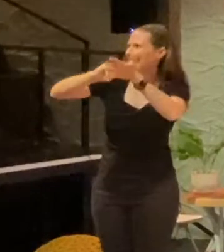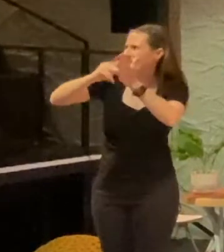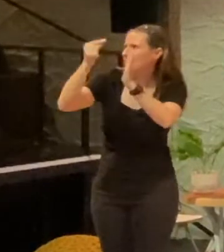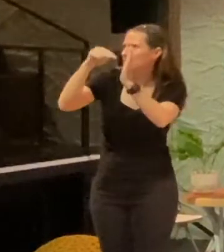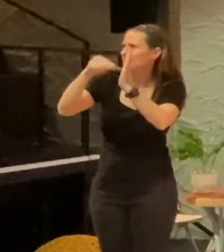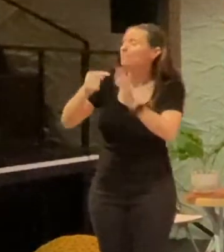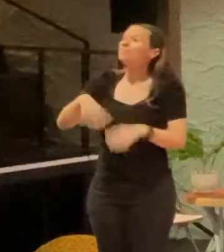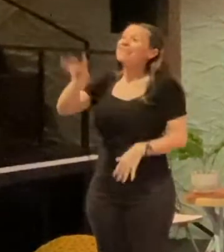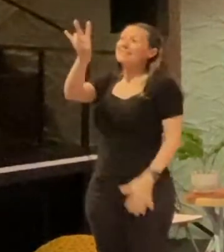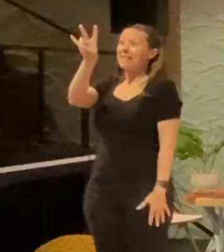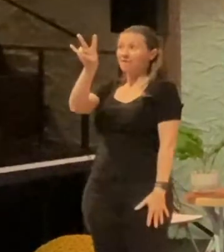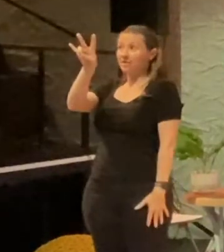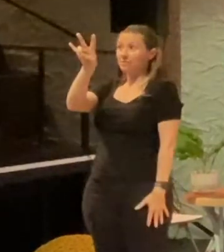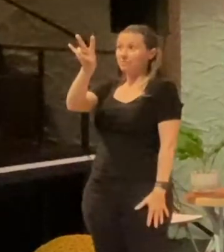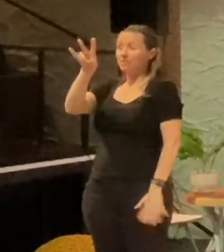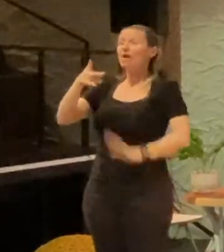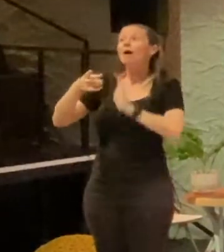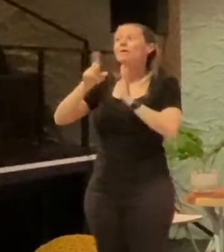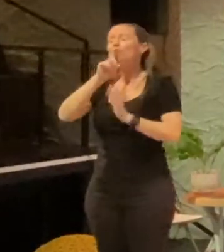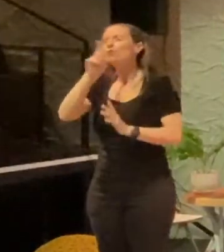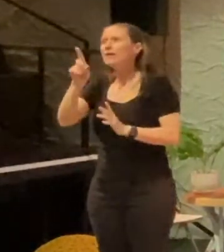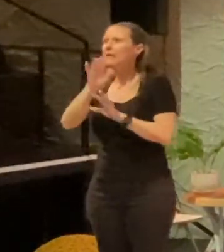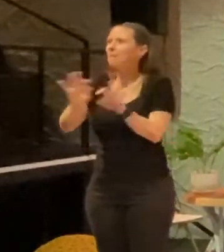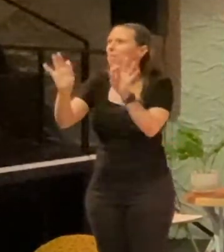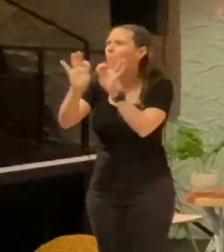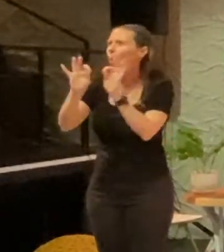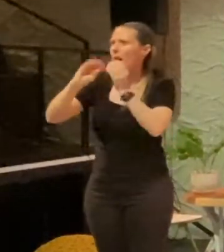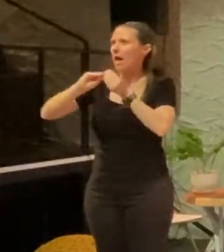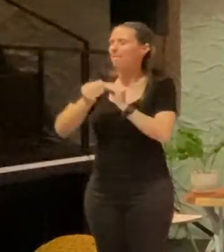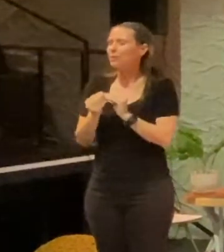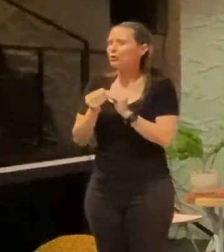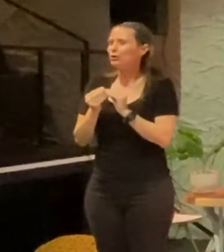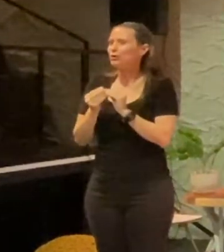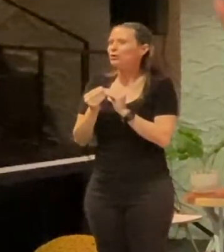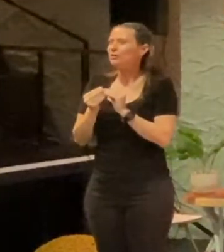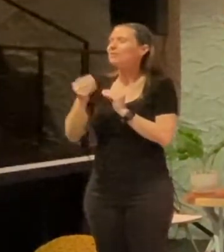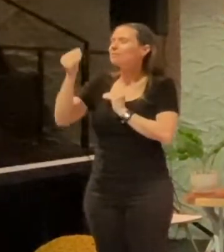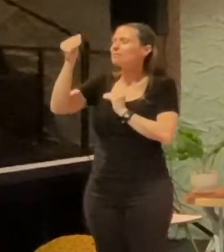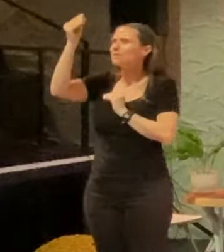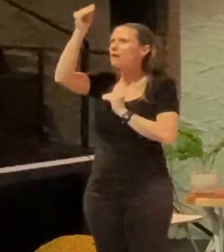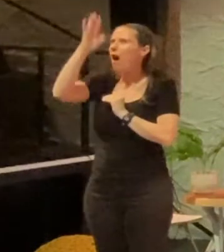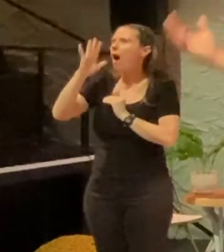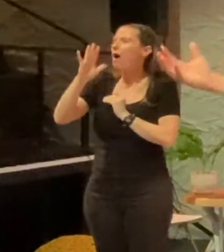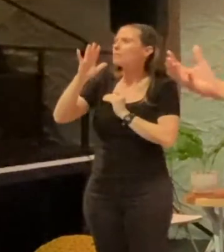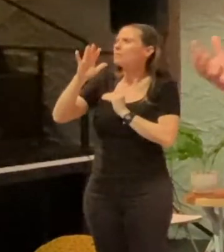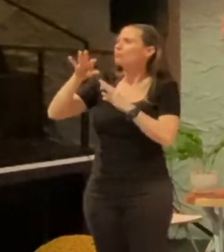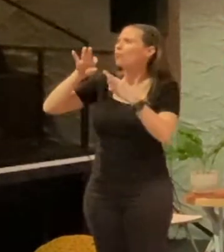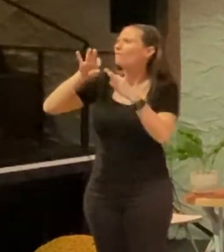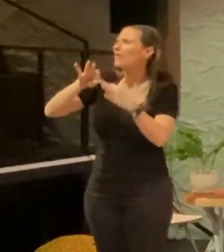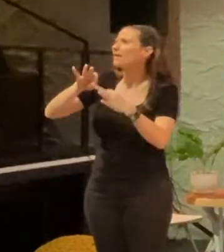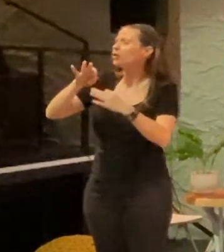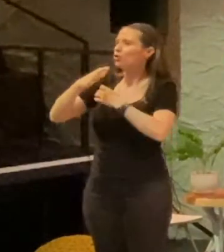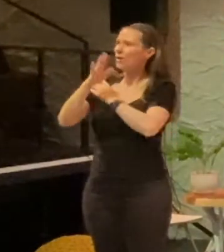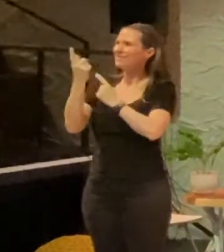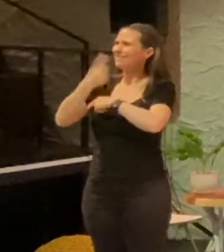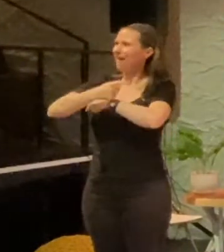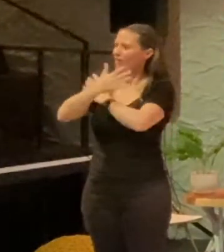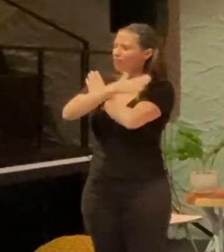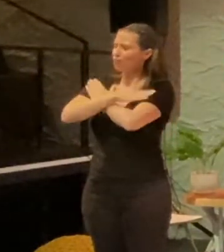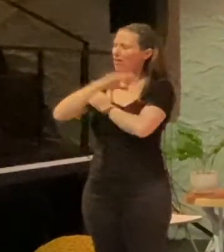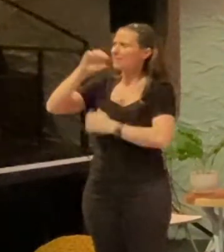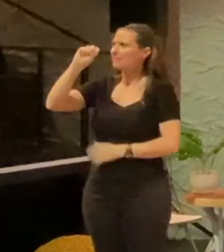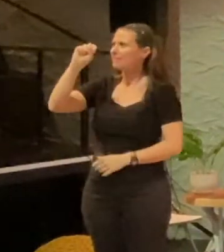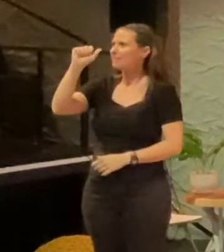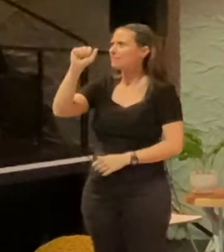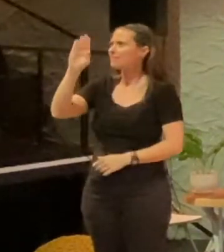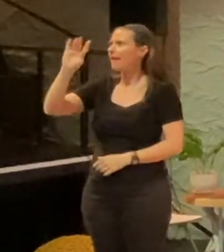meaning. 7 is one of those really important numbers. It's God's perfection. It's his rest. Sabbath happens on the seventh day.